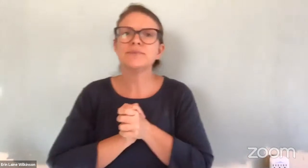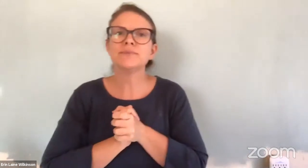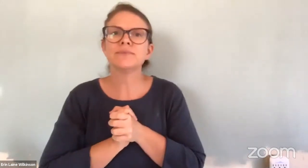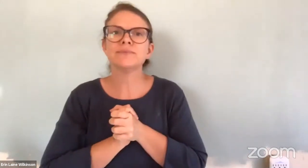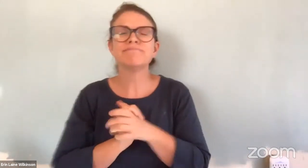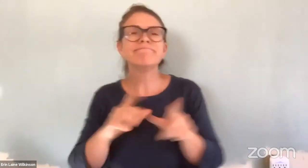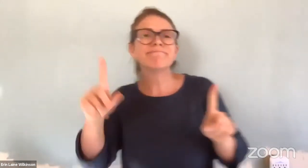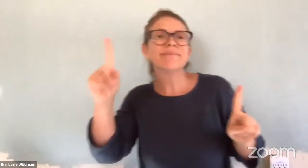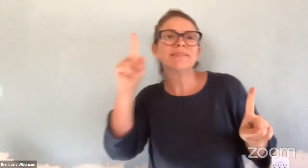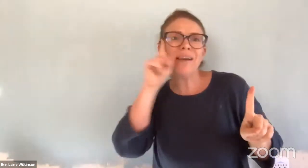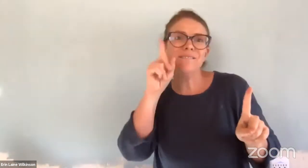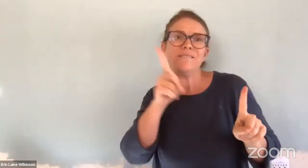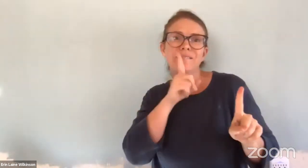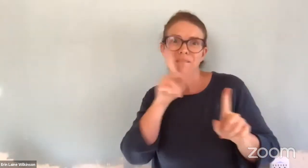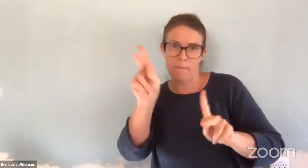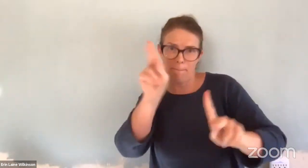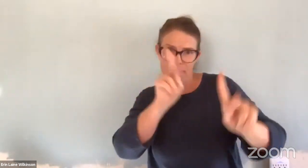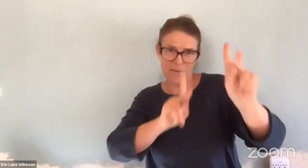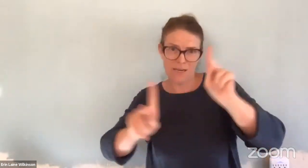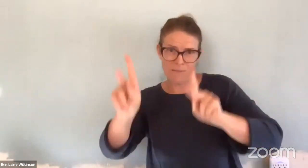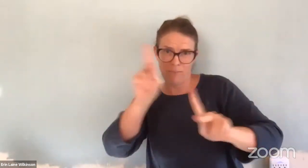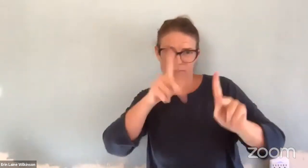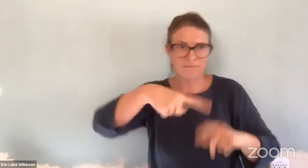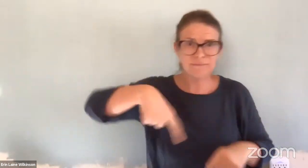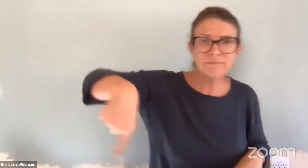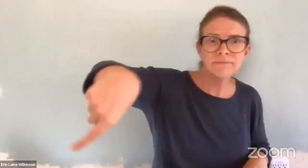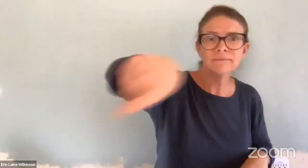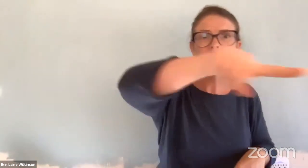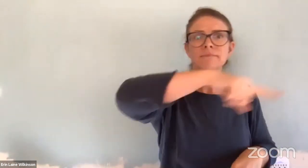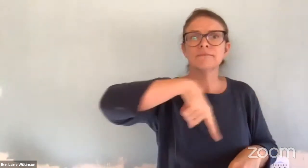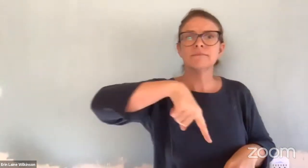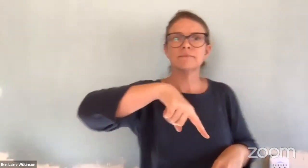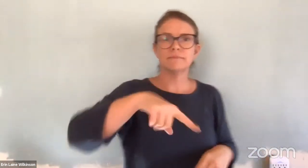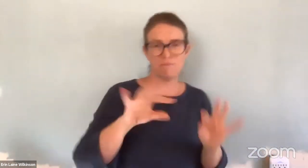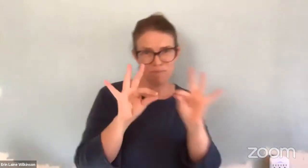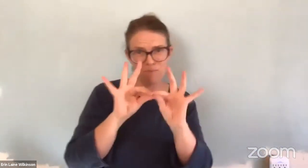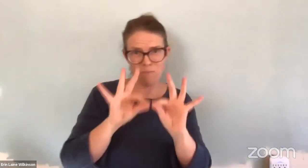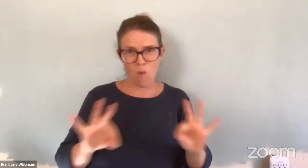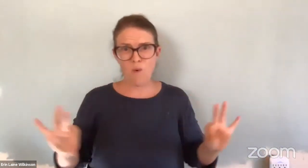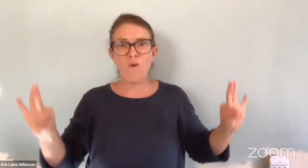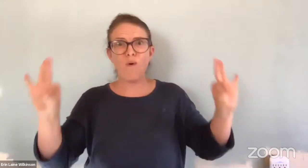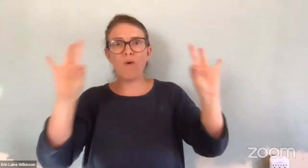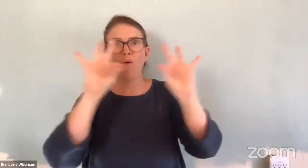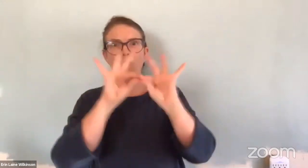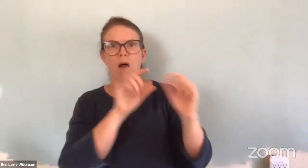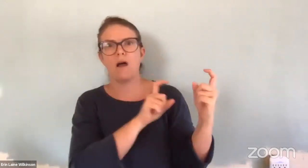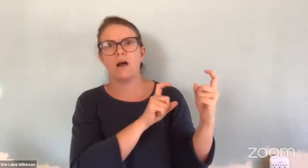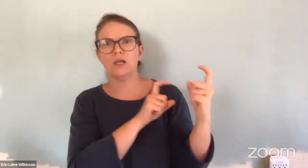strong beliefs that we have, I think one thing to keep in mind